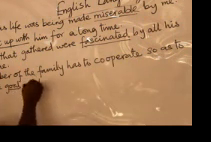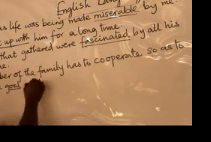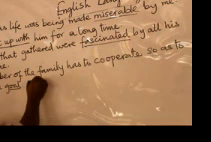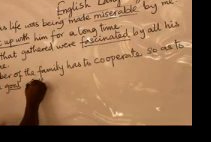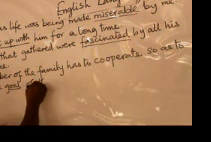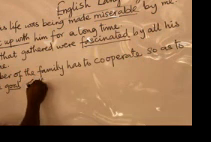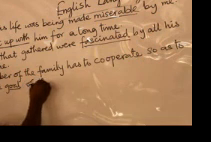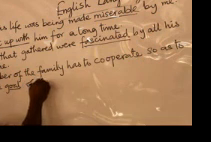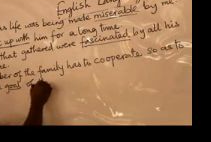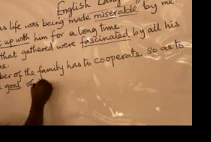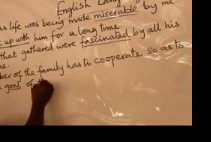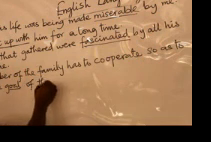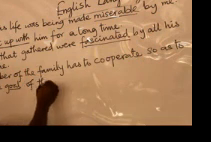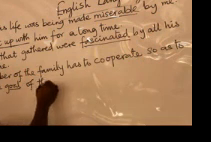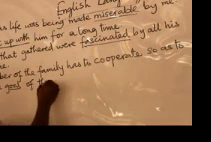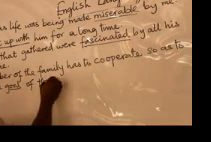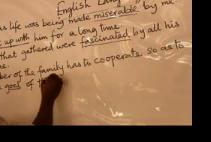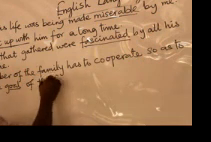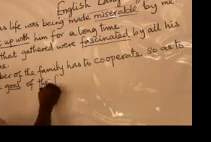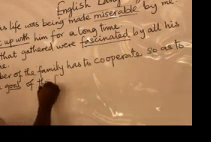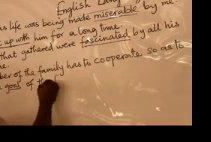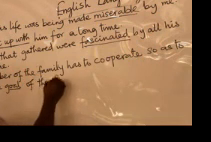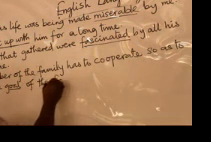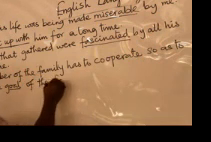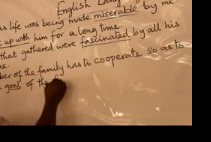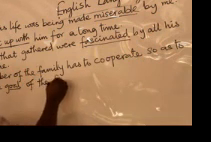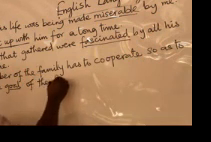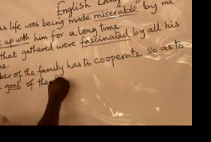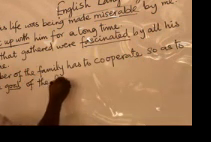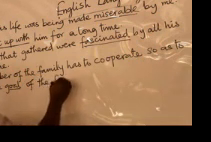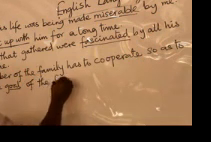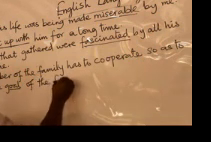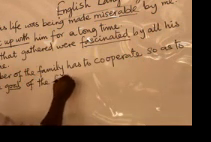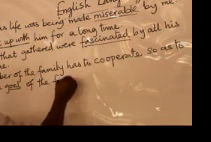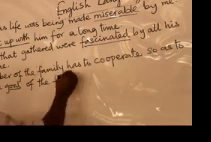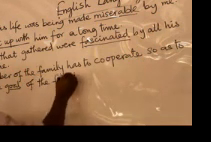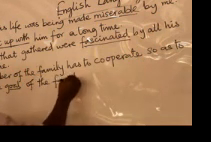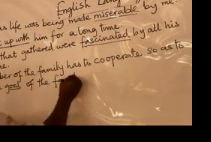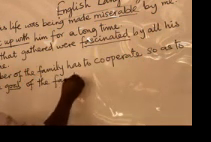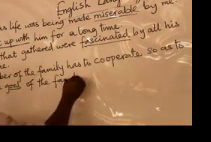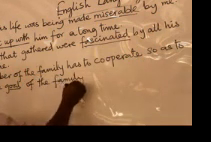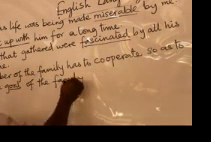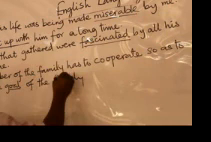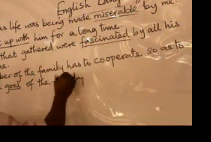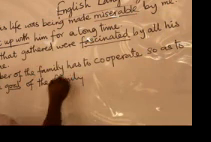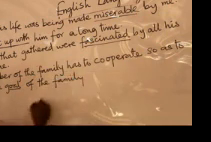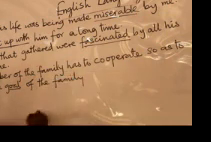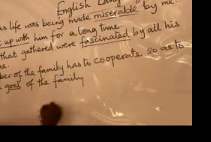of the family.